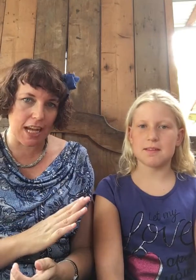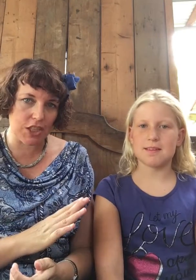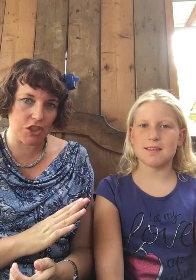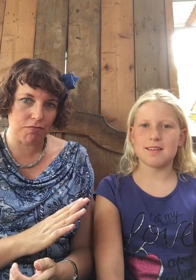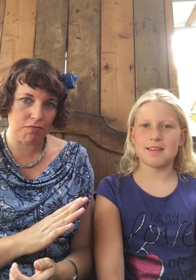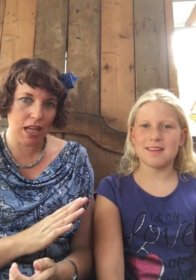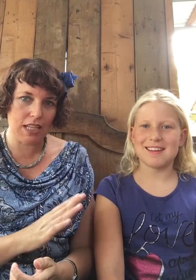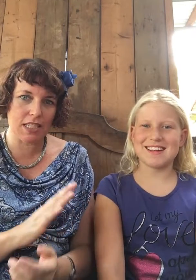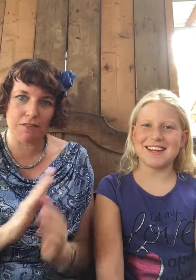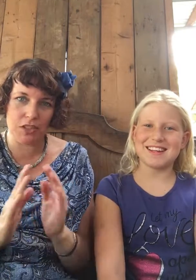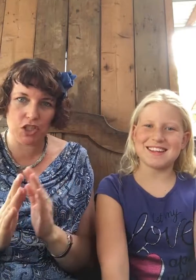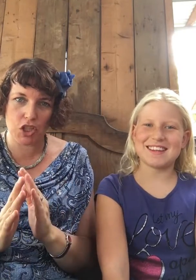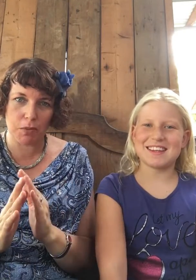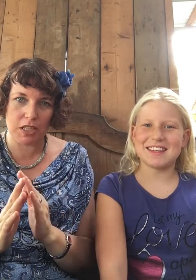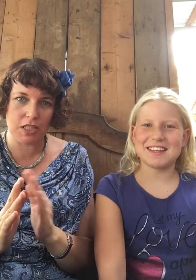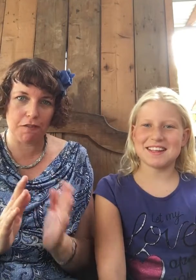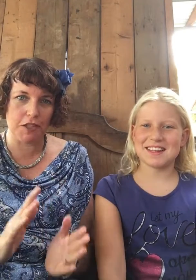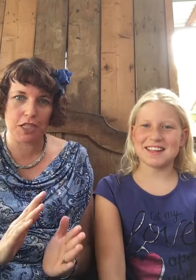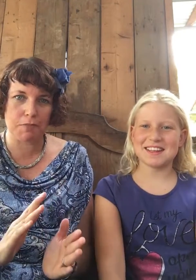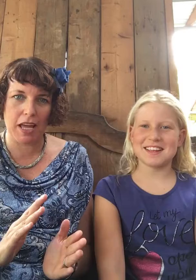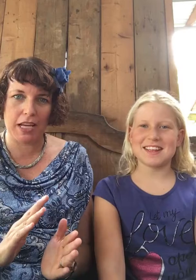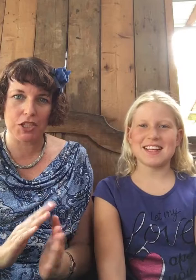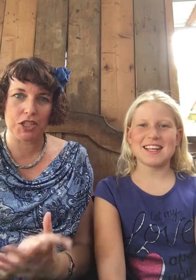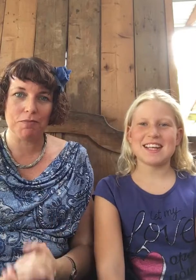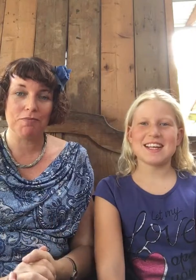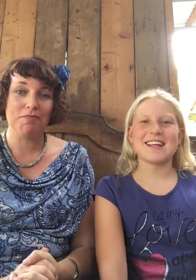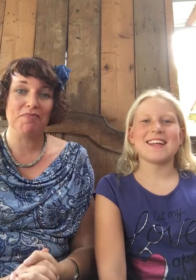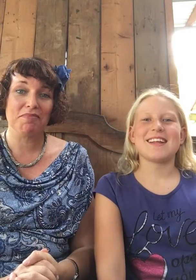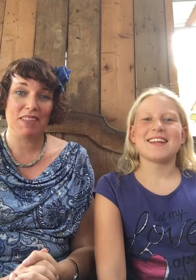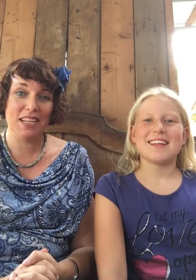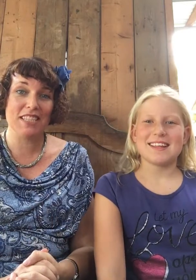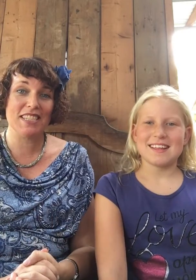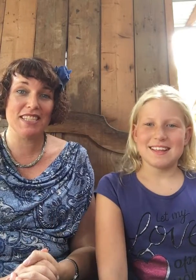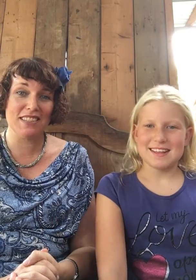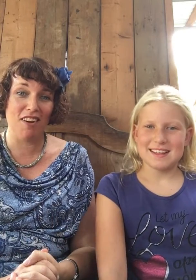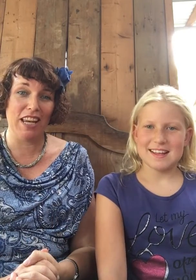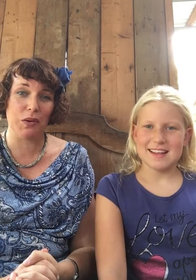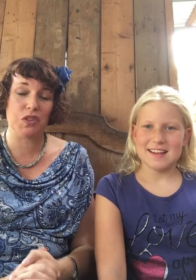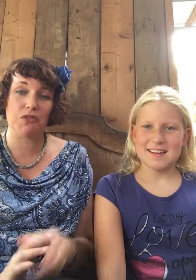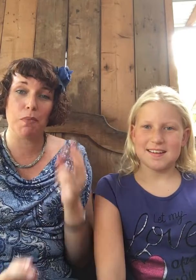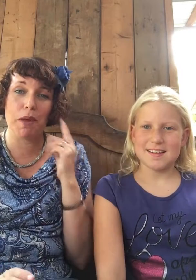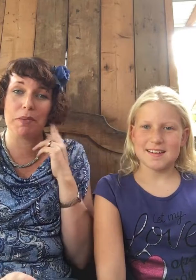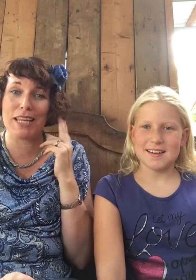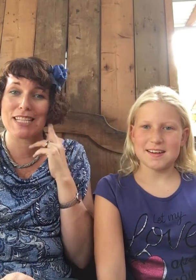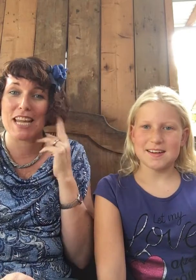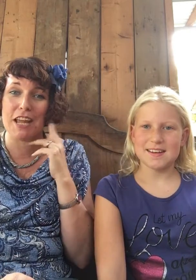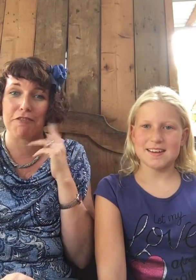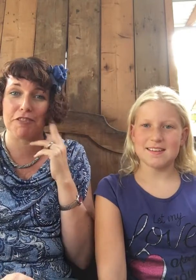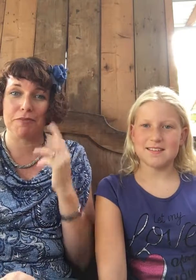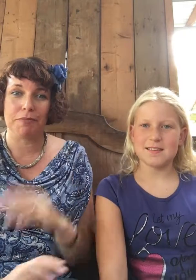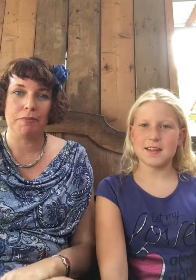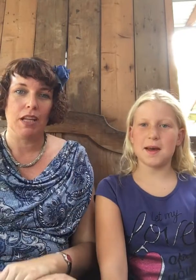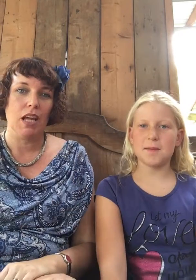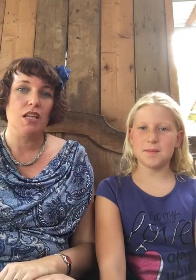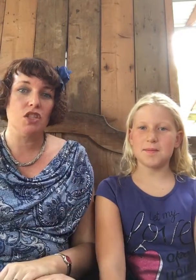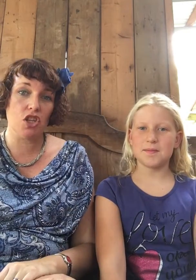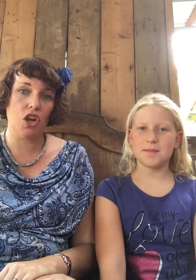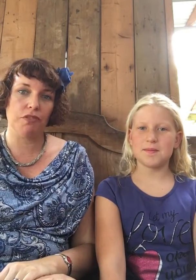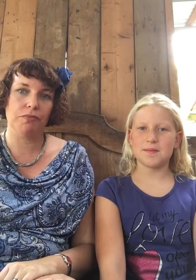Dutch, and it's different to German, it's different to Spanish. It's in sign language for people that are deaf. So,